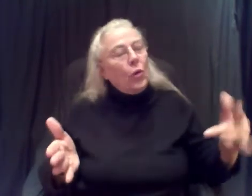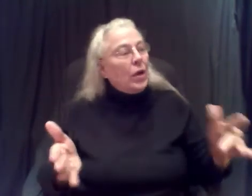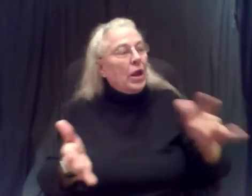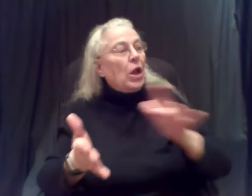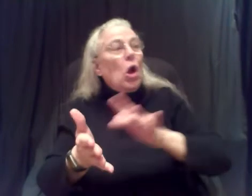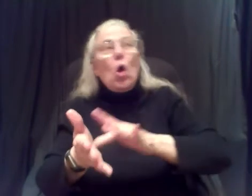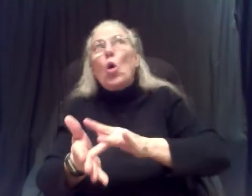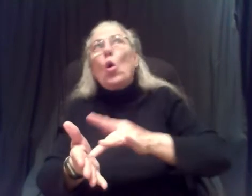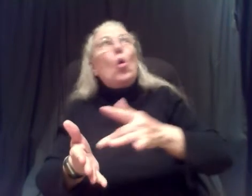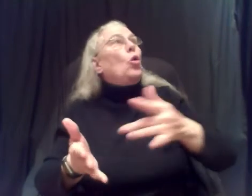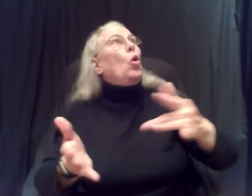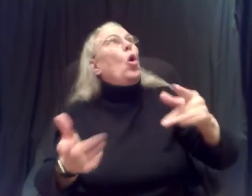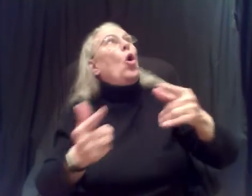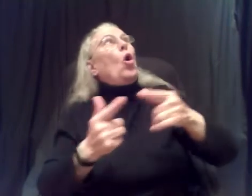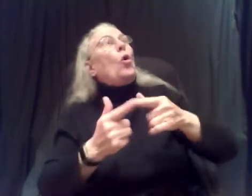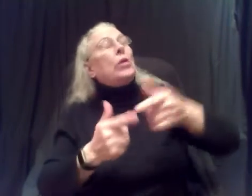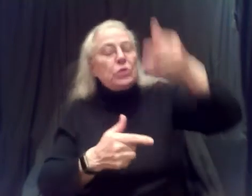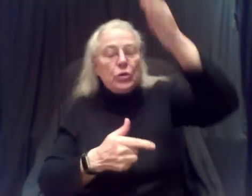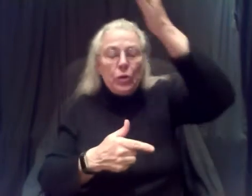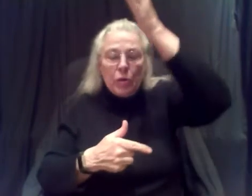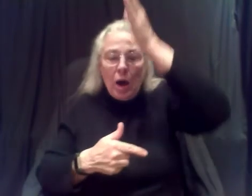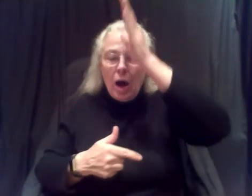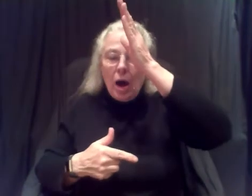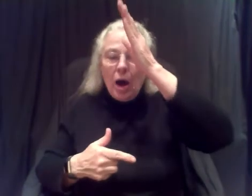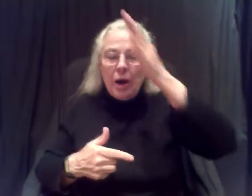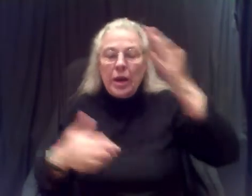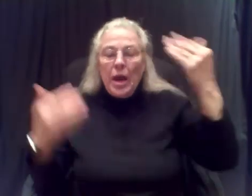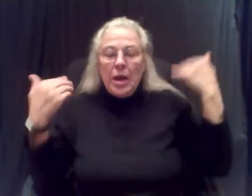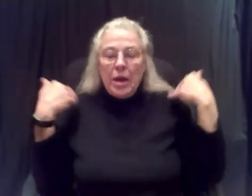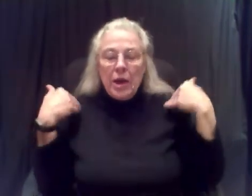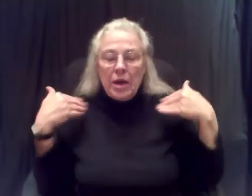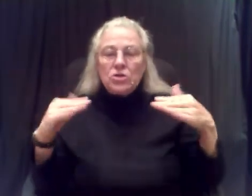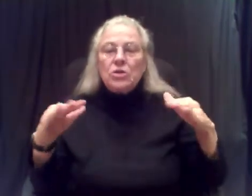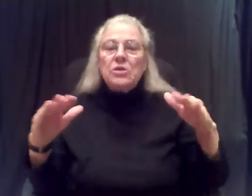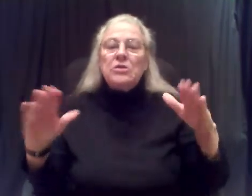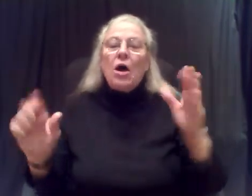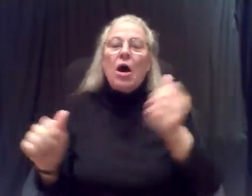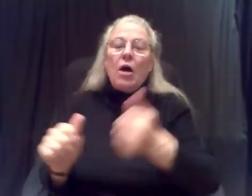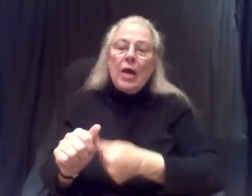Glory, oh glory to God. Angels are